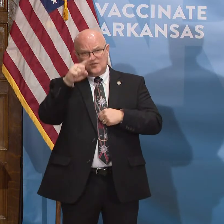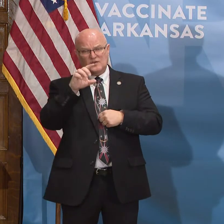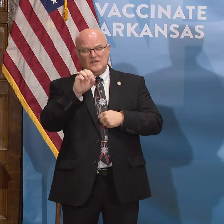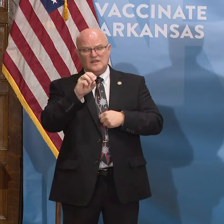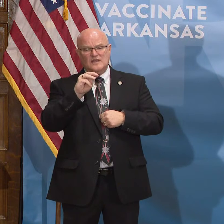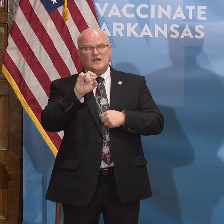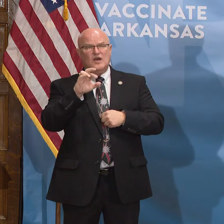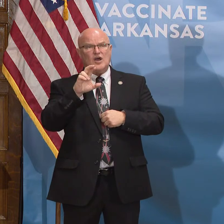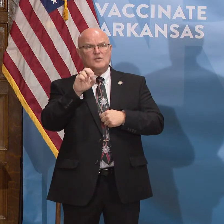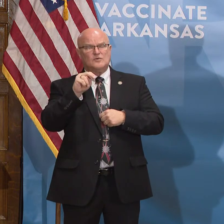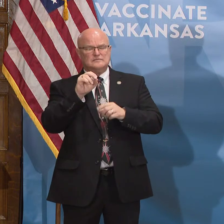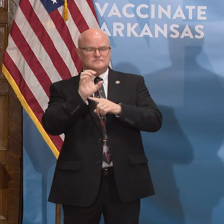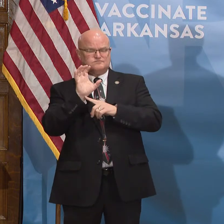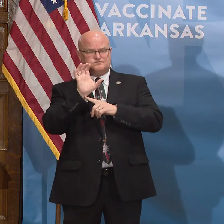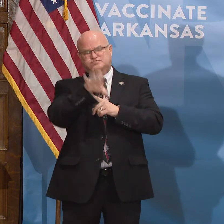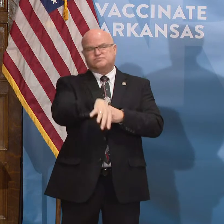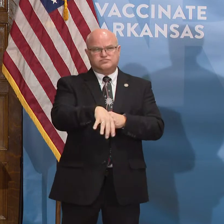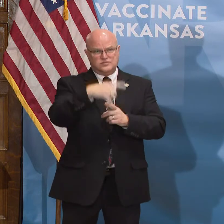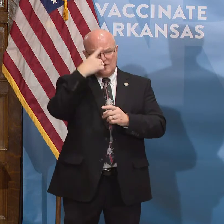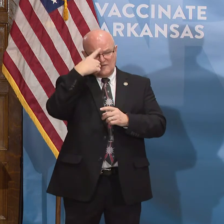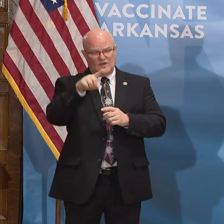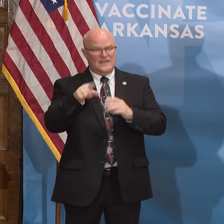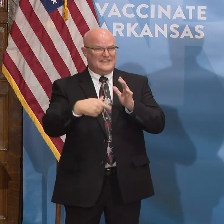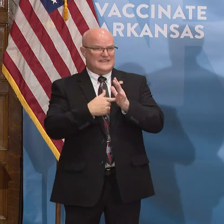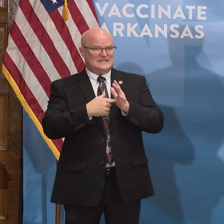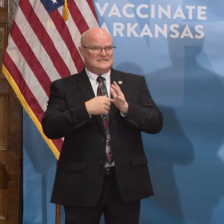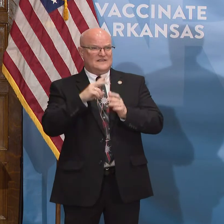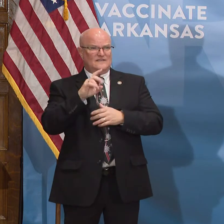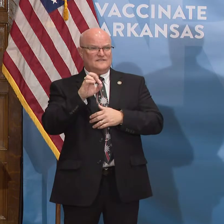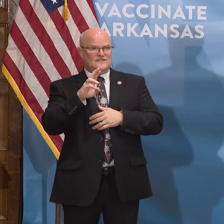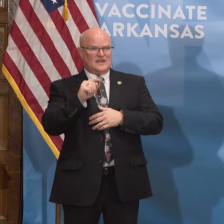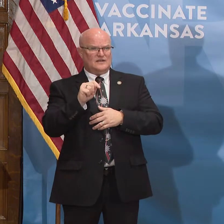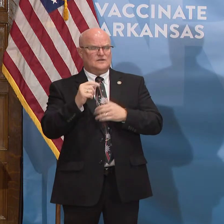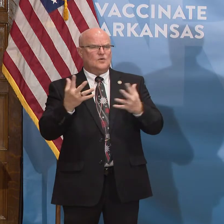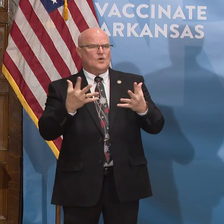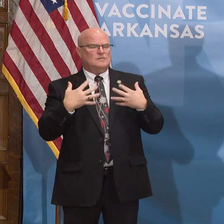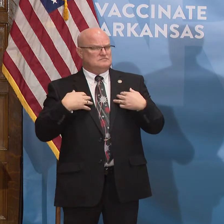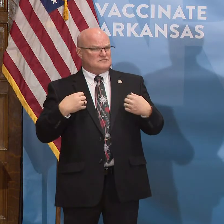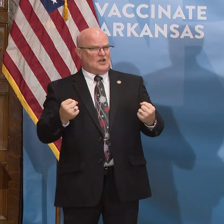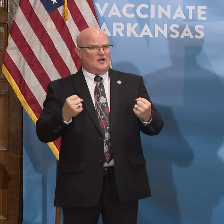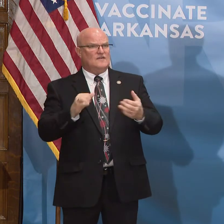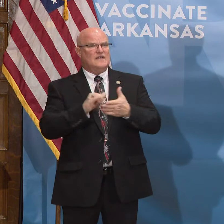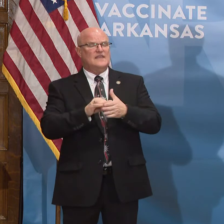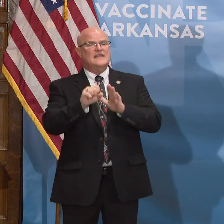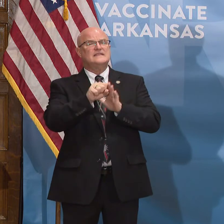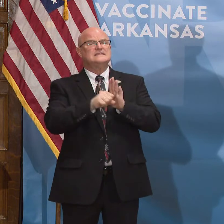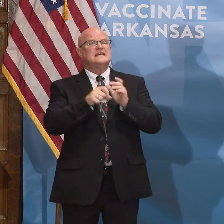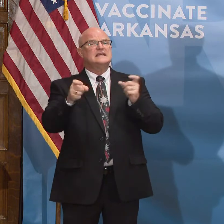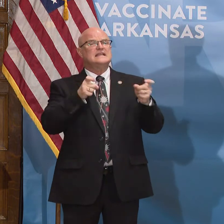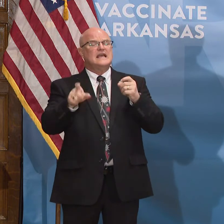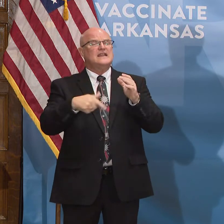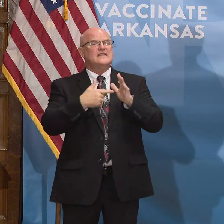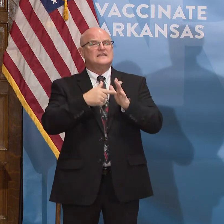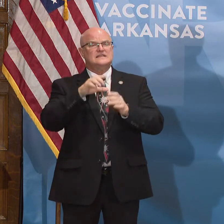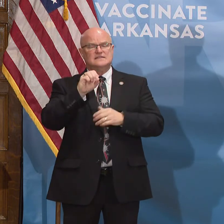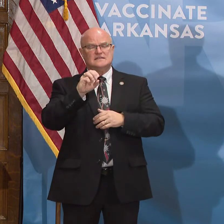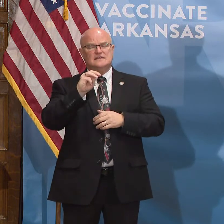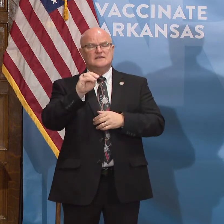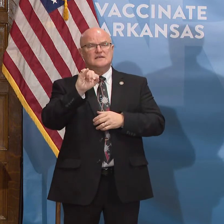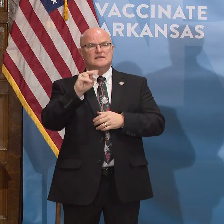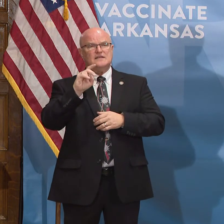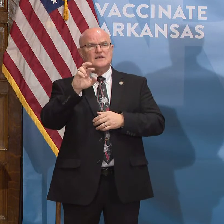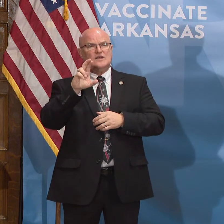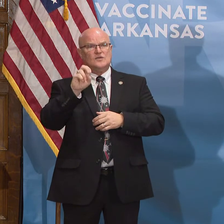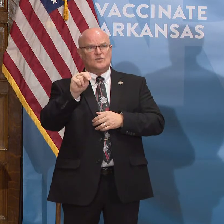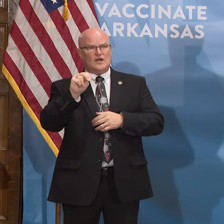system is overrun due to the Omicron variant. What makes you so confident that the state can handle this Omicron surge? And